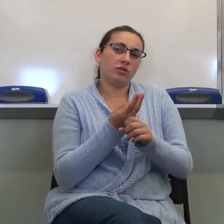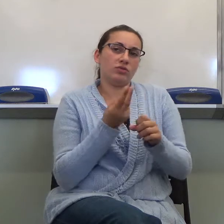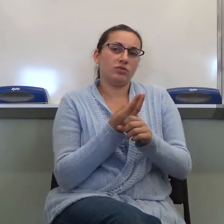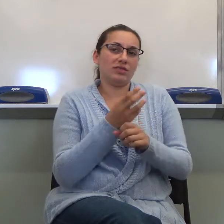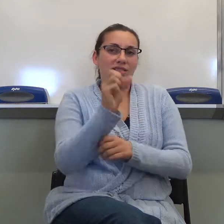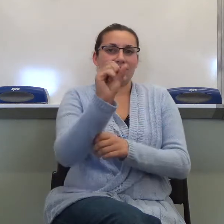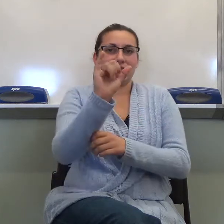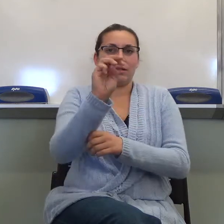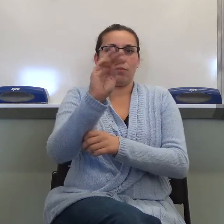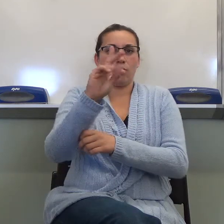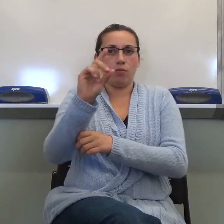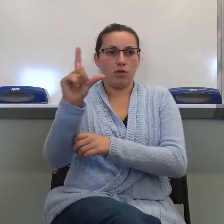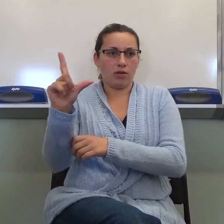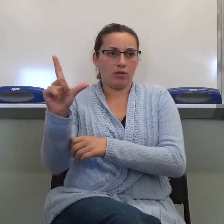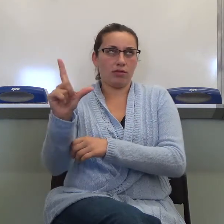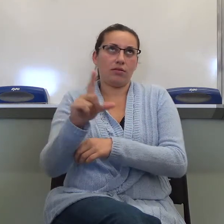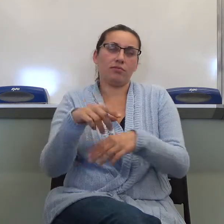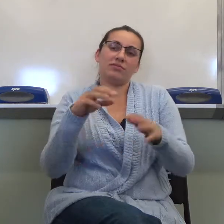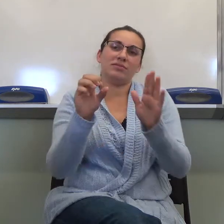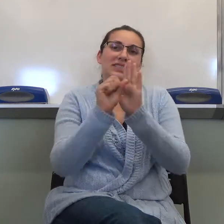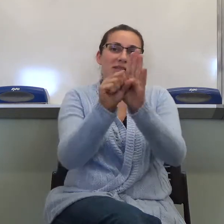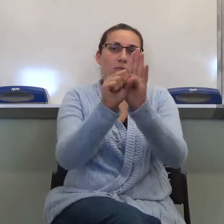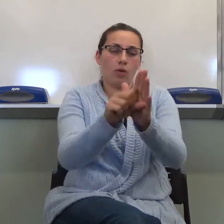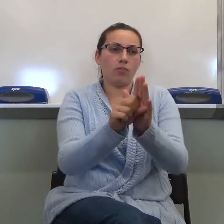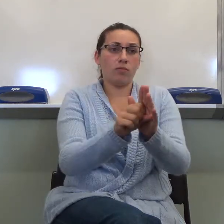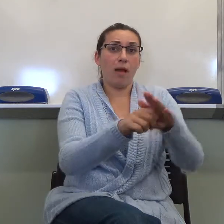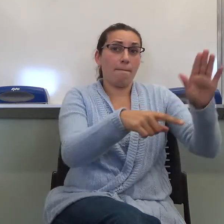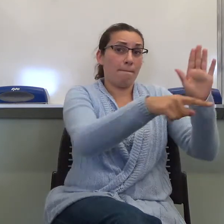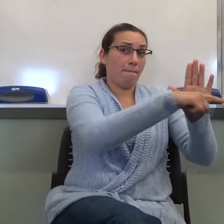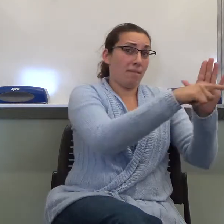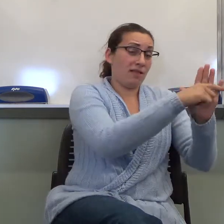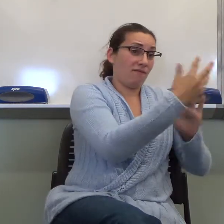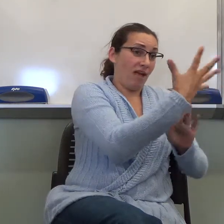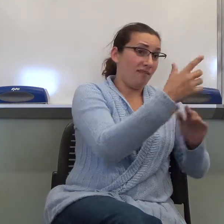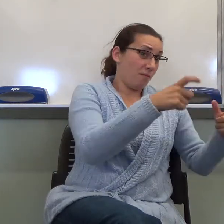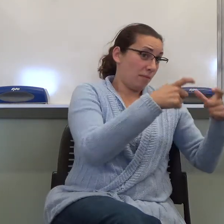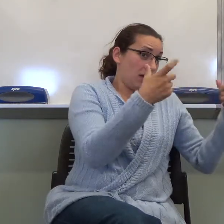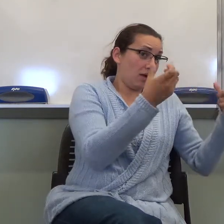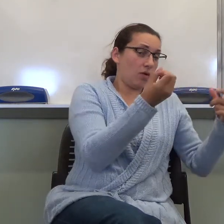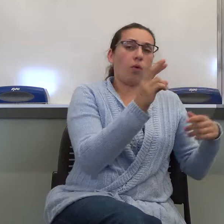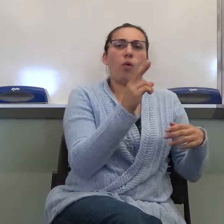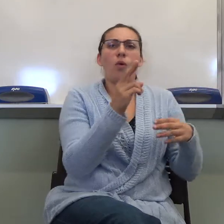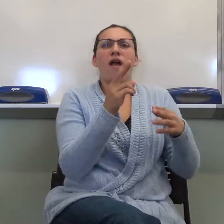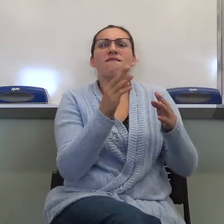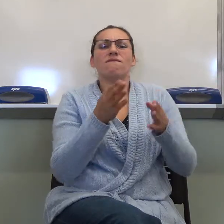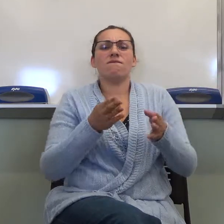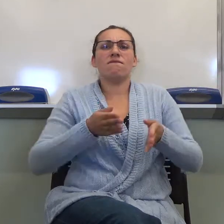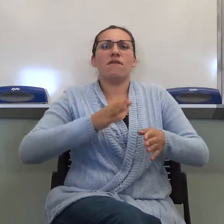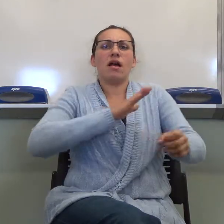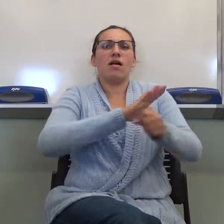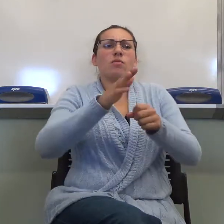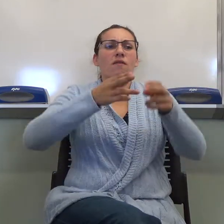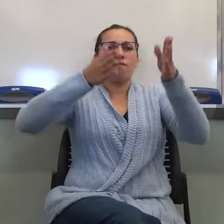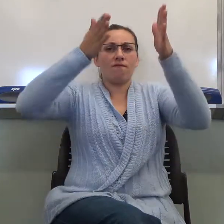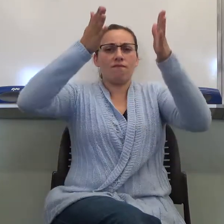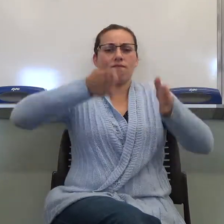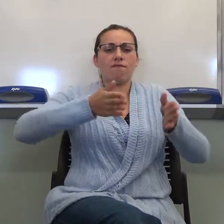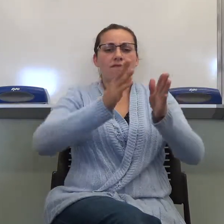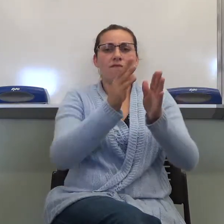Is -5 greater, or is the absolute value of -5 greater? Well, in order to answer that question, you have to know what the absolute value